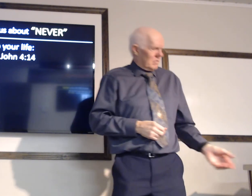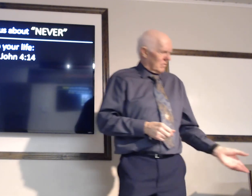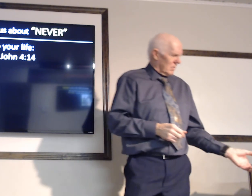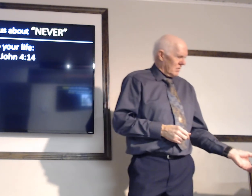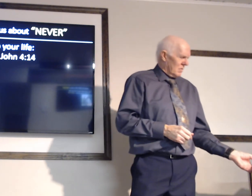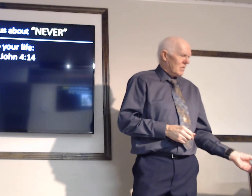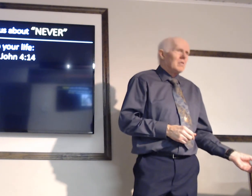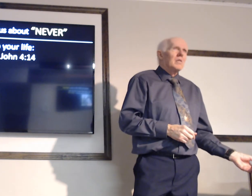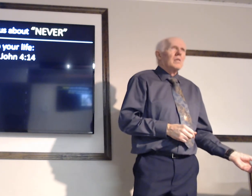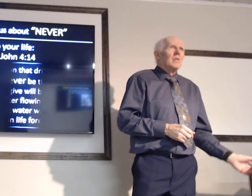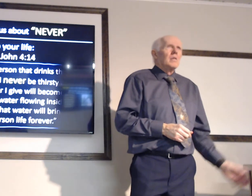explained,